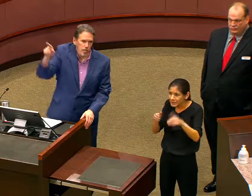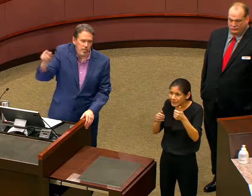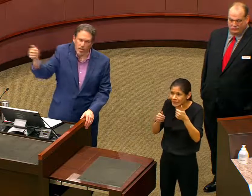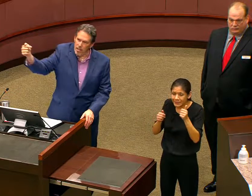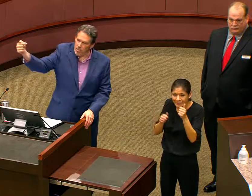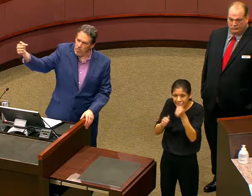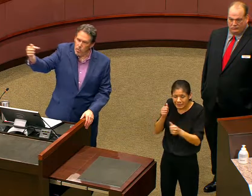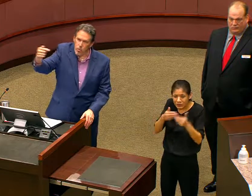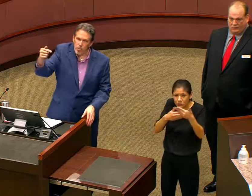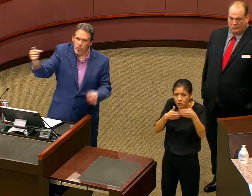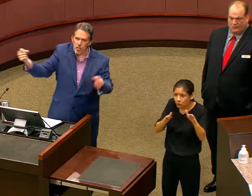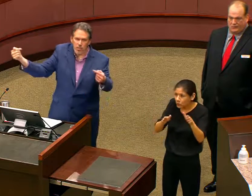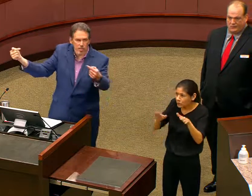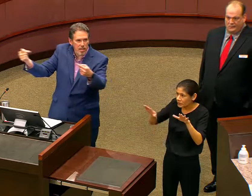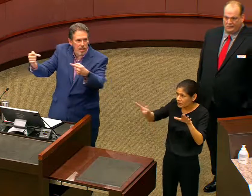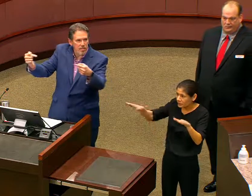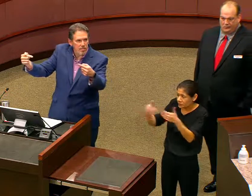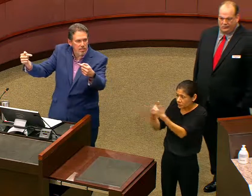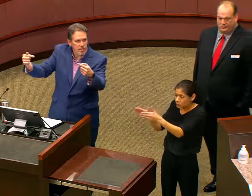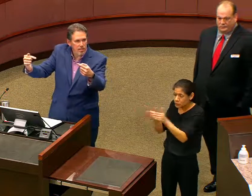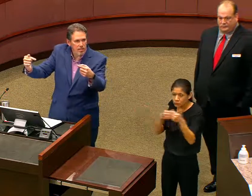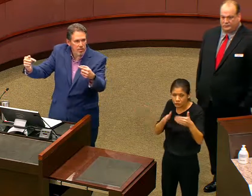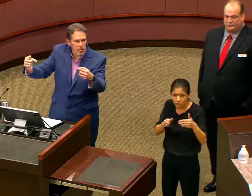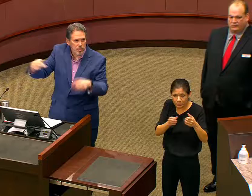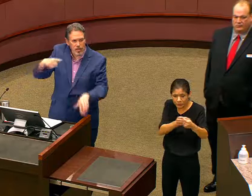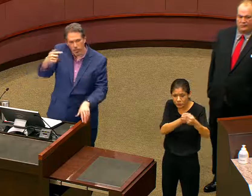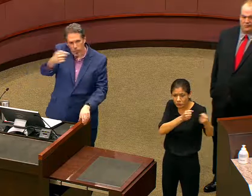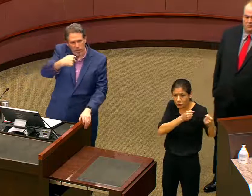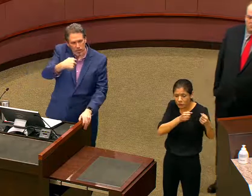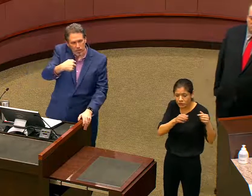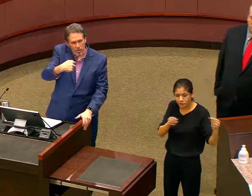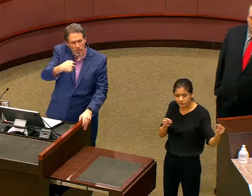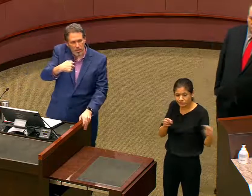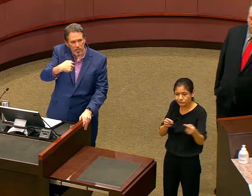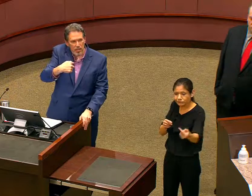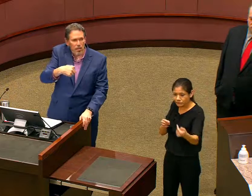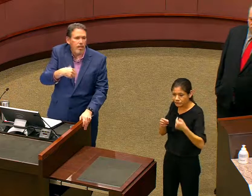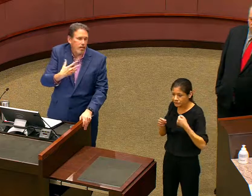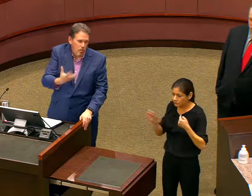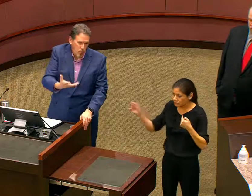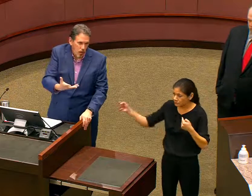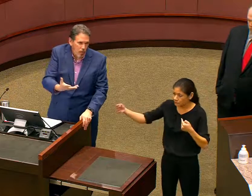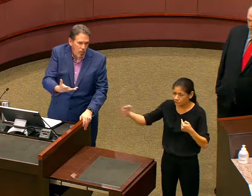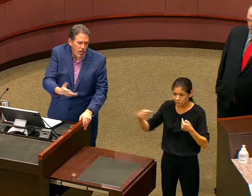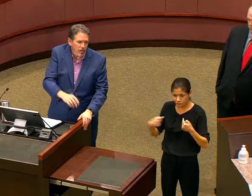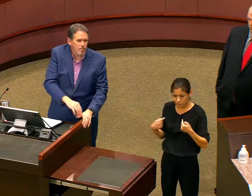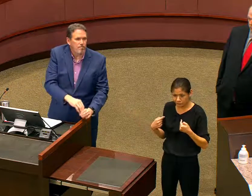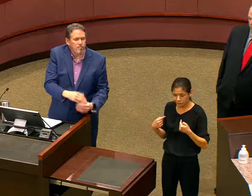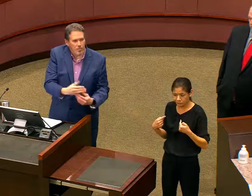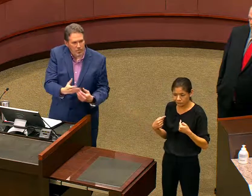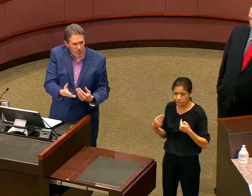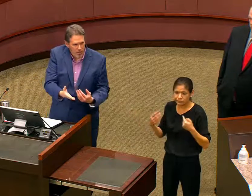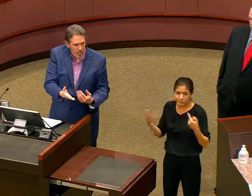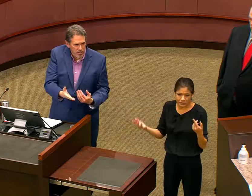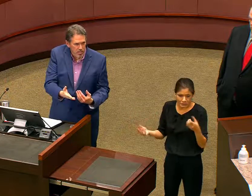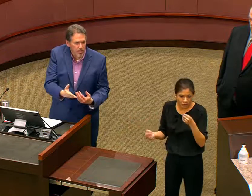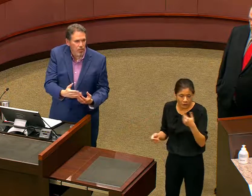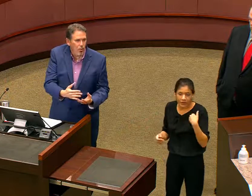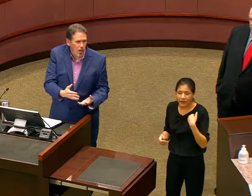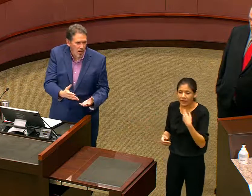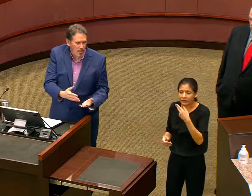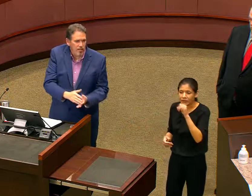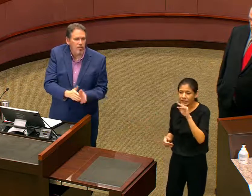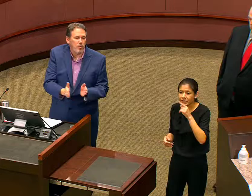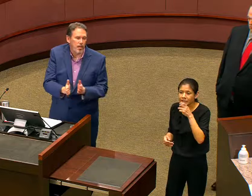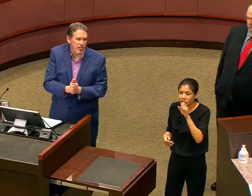these openings, and those doors come into the sides. So it's not directly into the space. Hardware, so we have hinges that